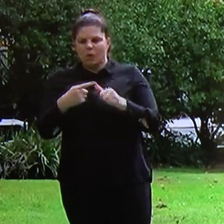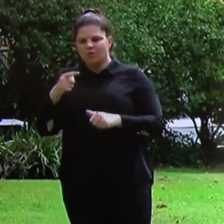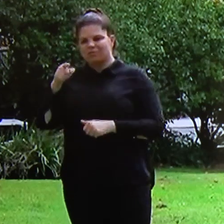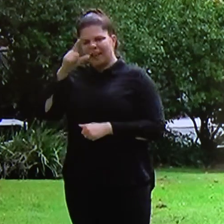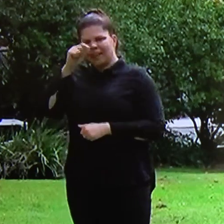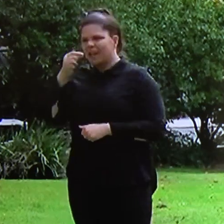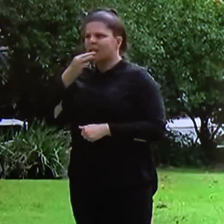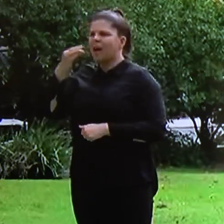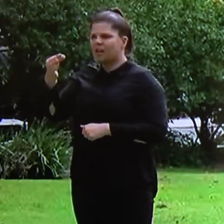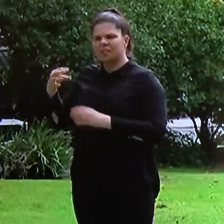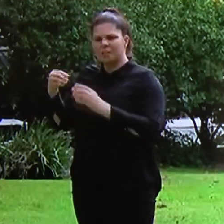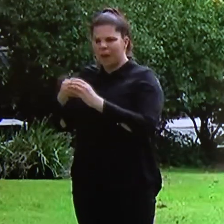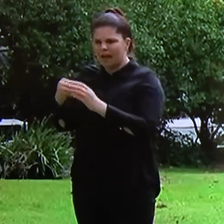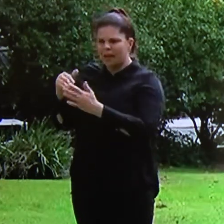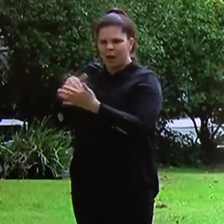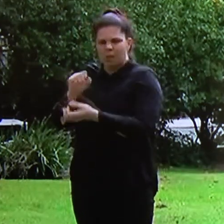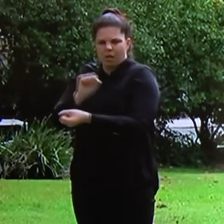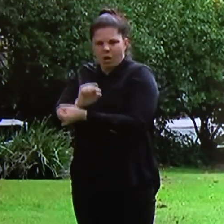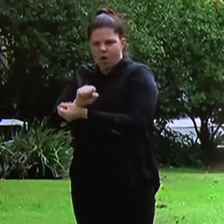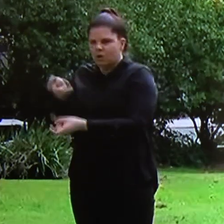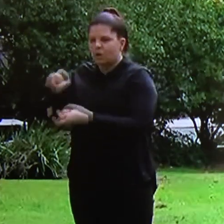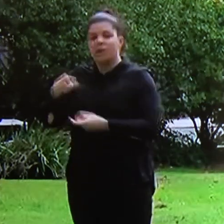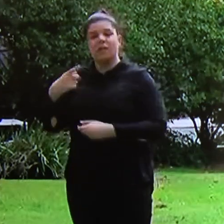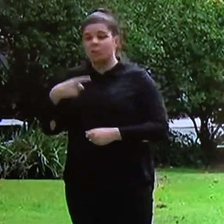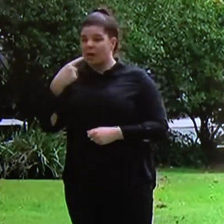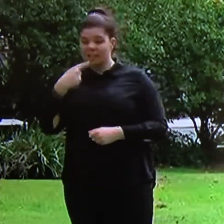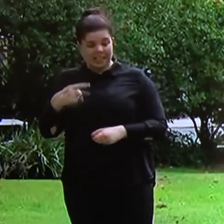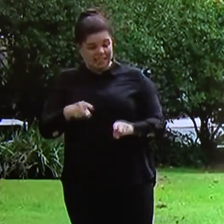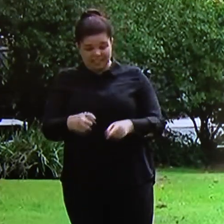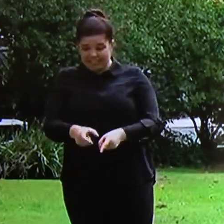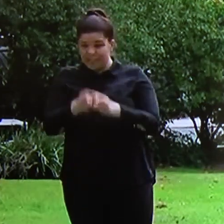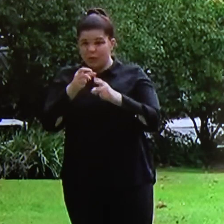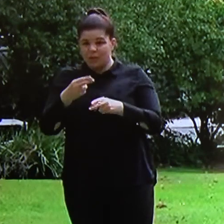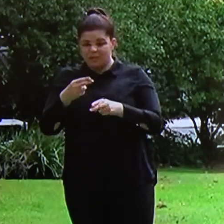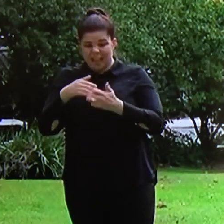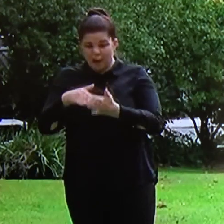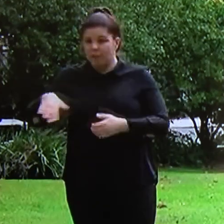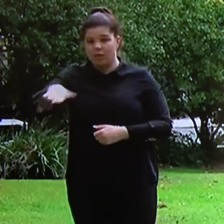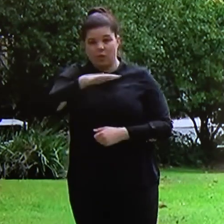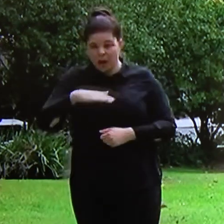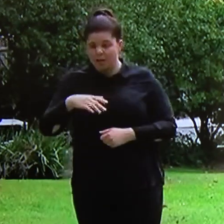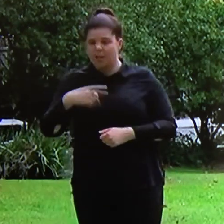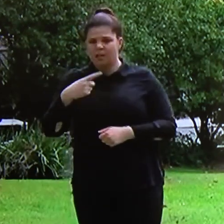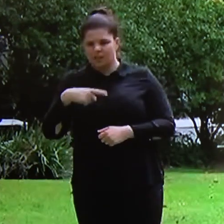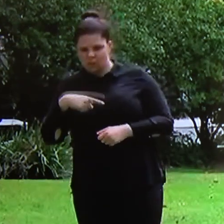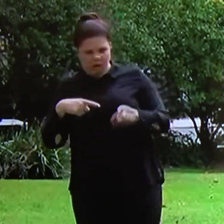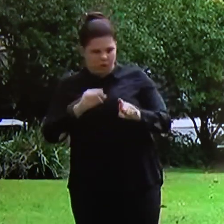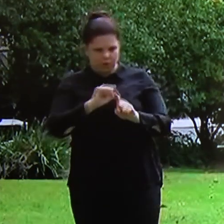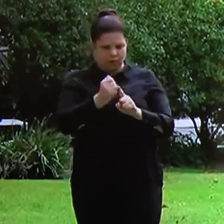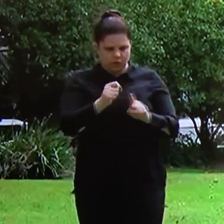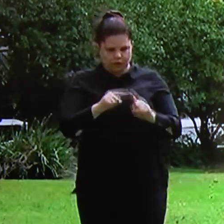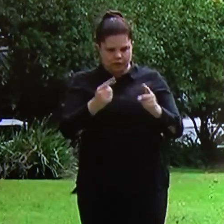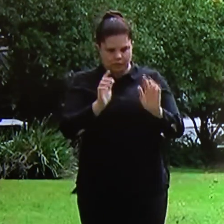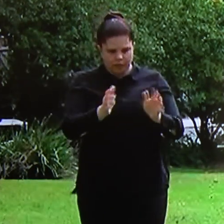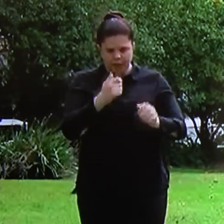all these packages, it's not a one-size-fits-all approach. It is very difficult to do that. This is an area with a lot of complexity, a lot